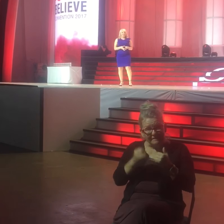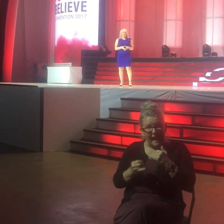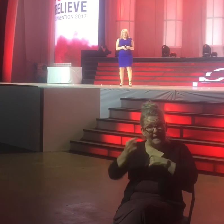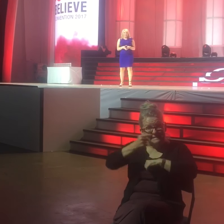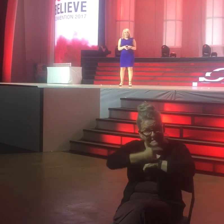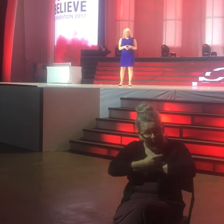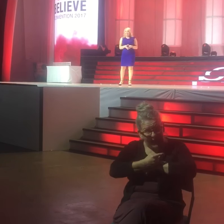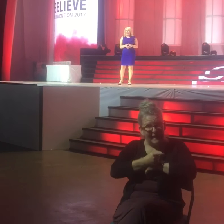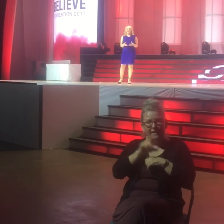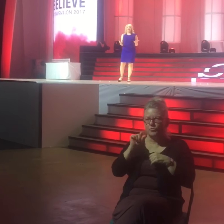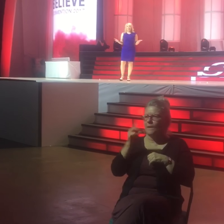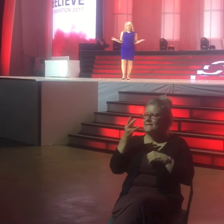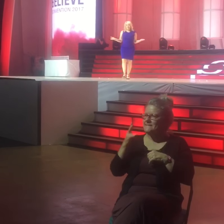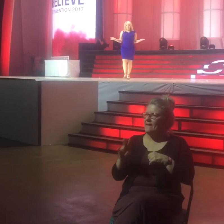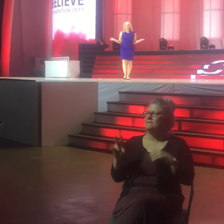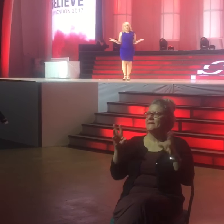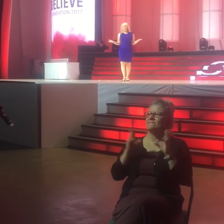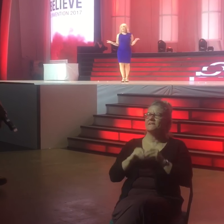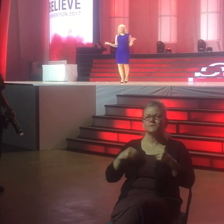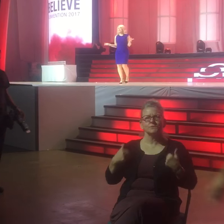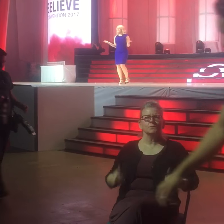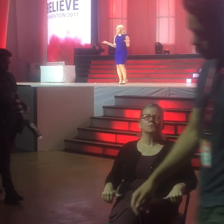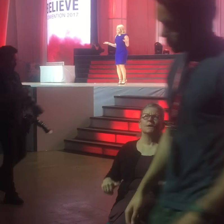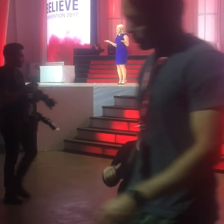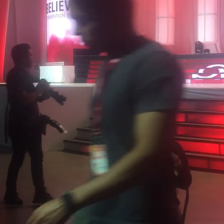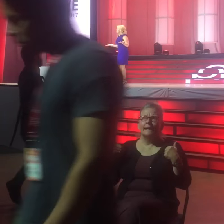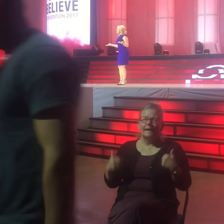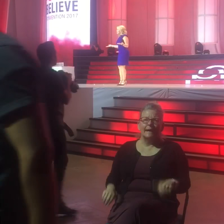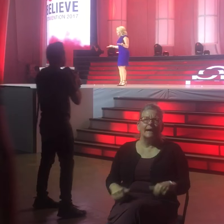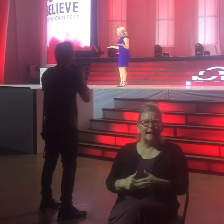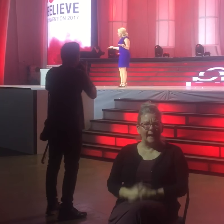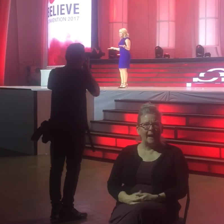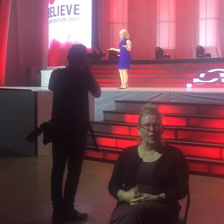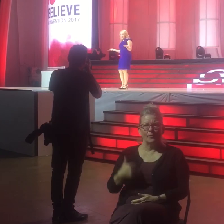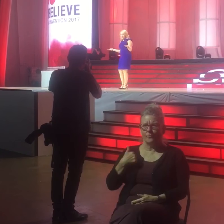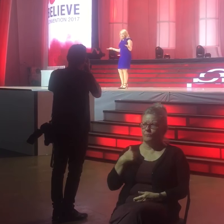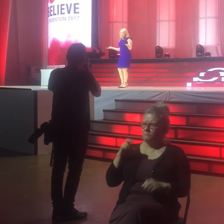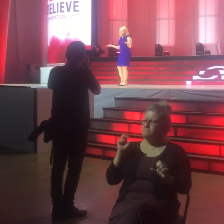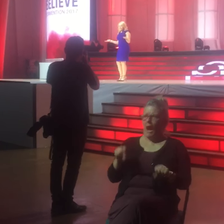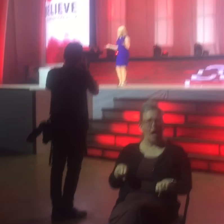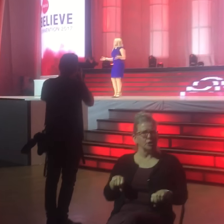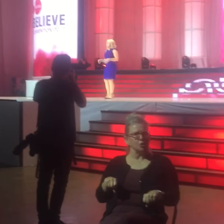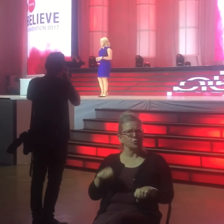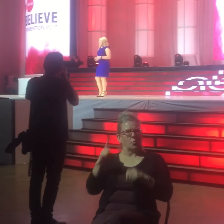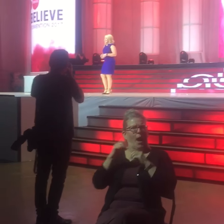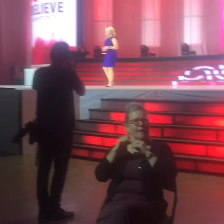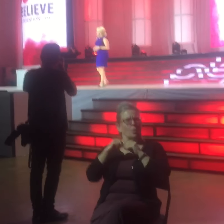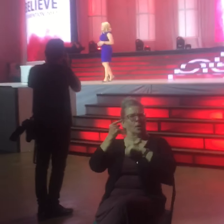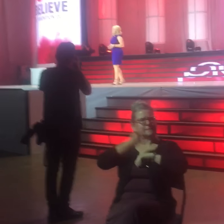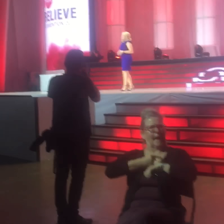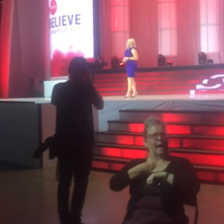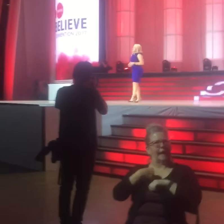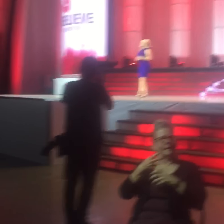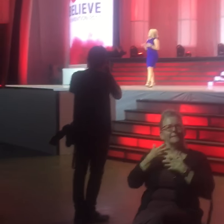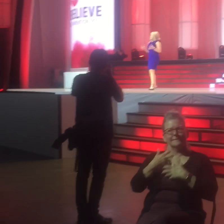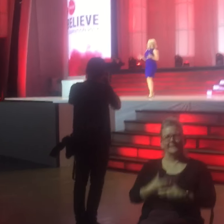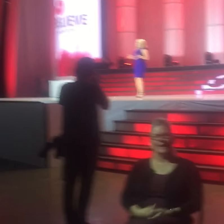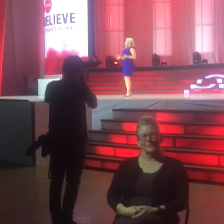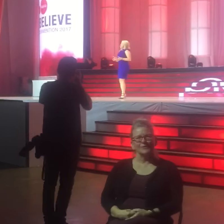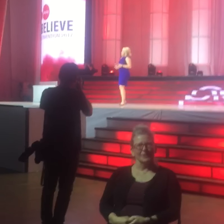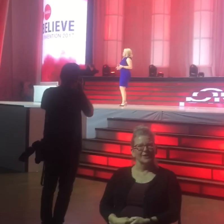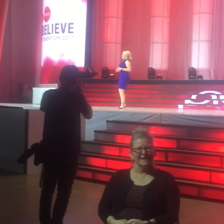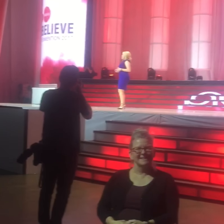2017's convention? I can hardly believe it. Oh my goodness, I think I could do another day. Could you? Yes. Yeah. Well, and